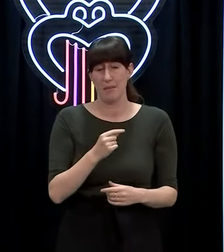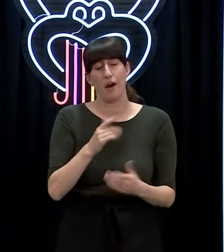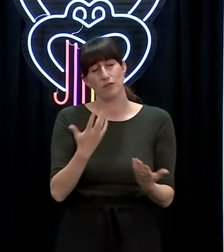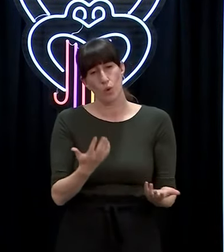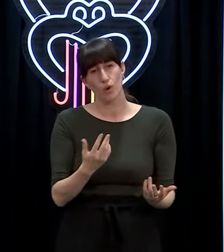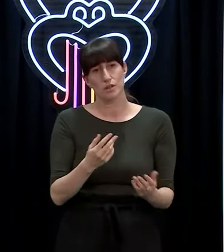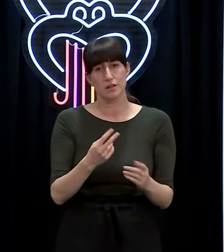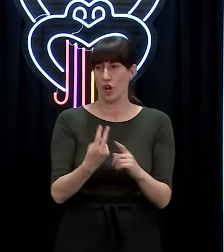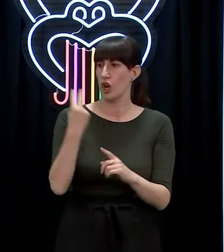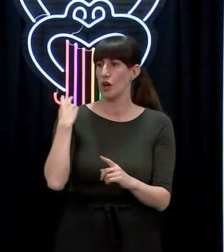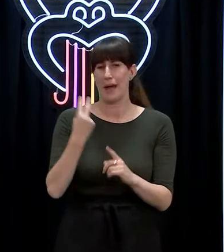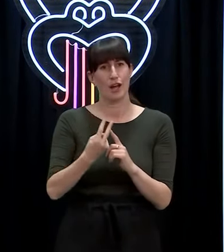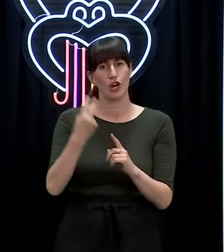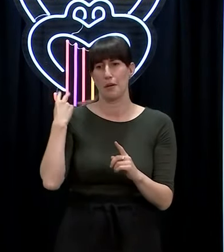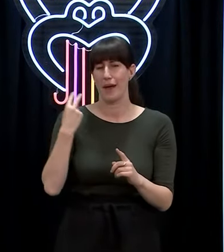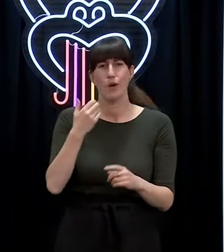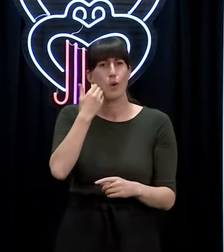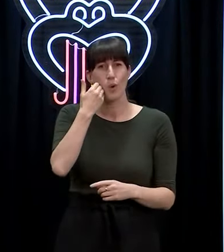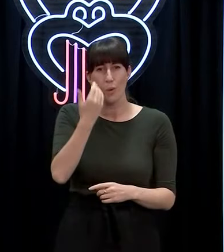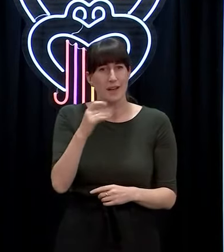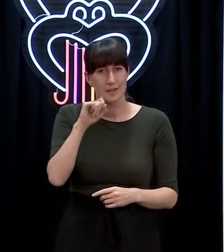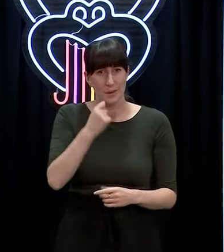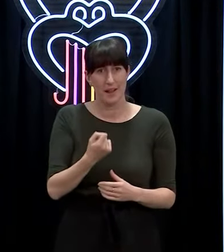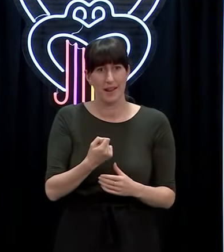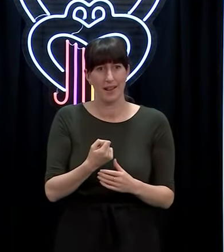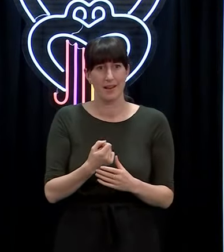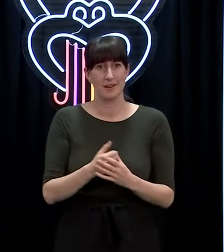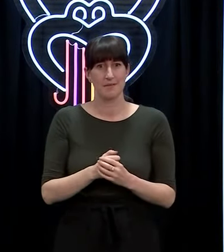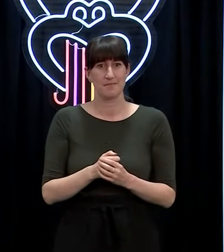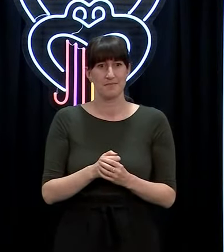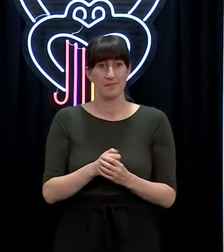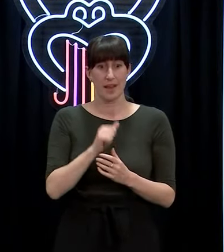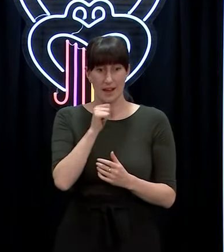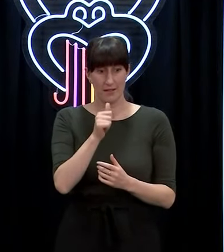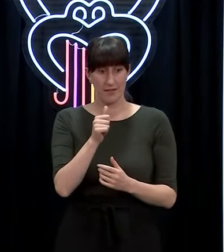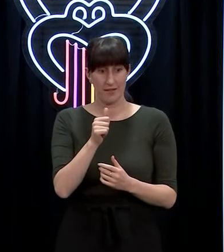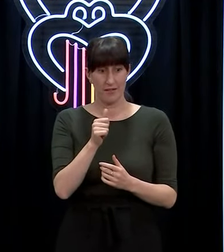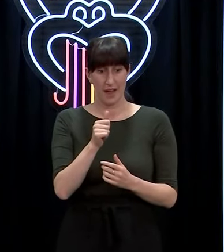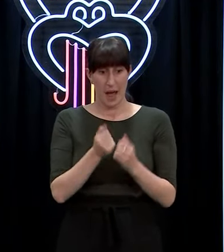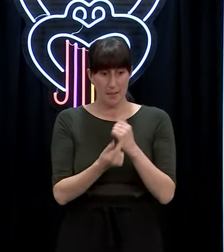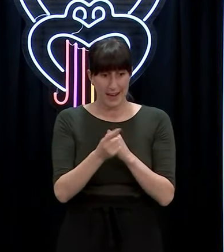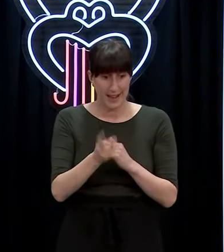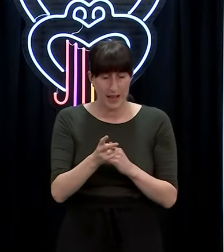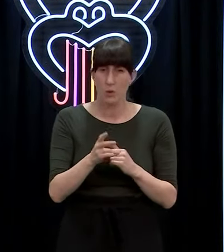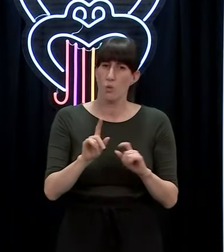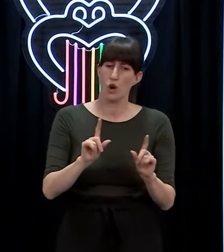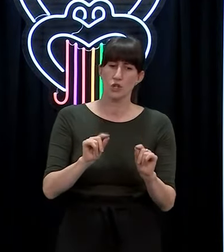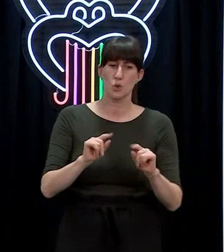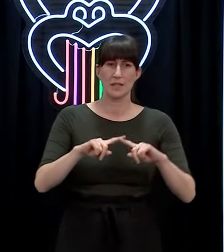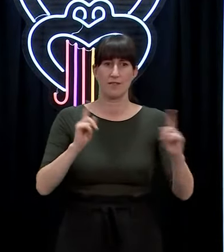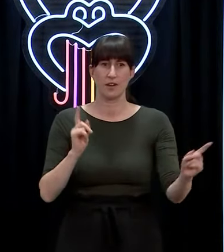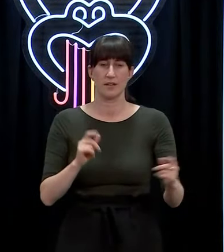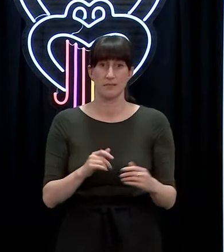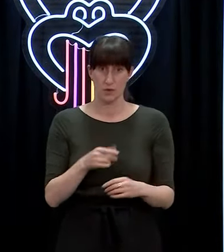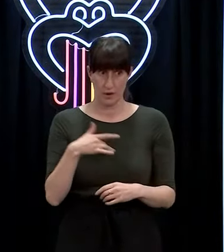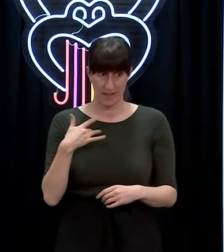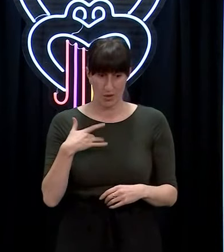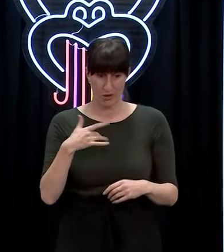back whenever there's been something like this and say, if confronted with this again, are there things that we would change? Those communities